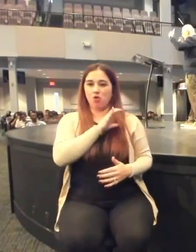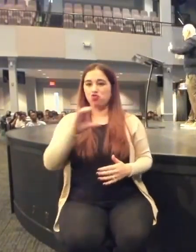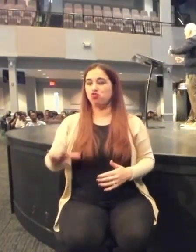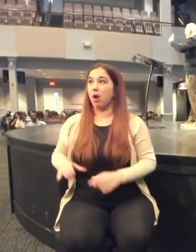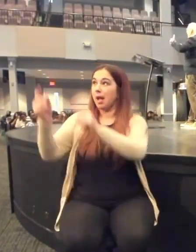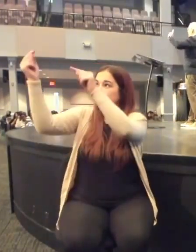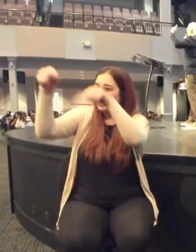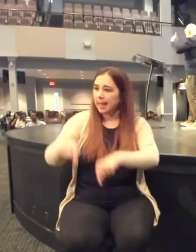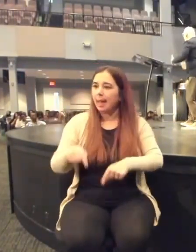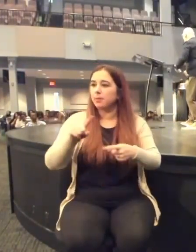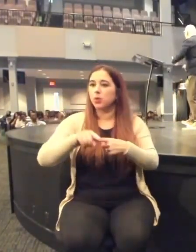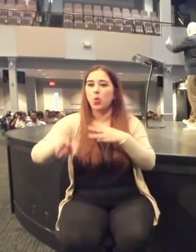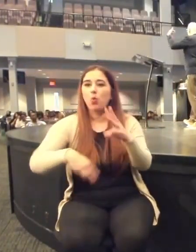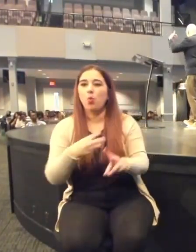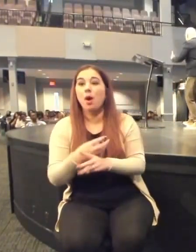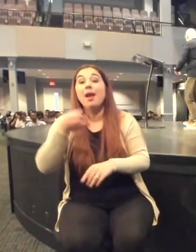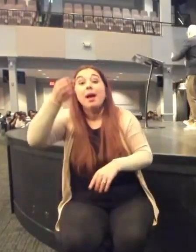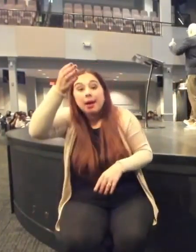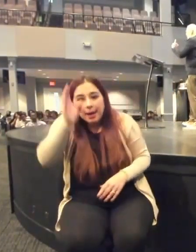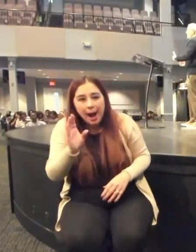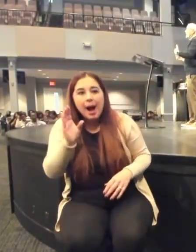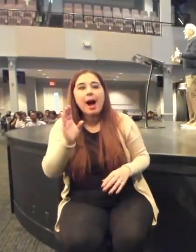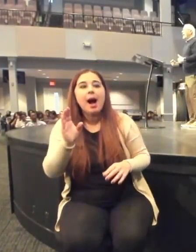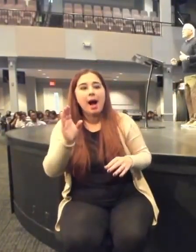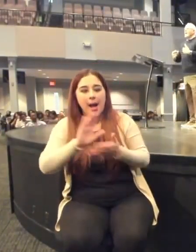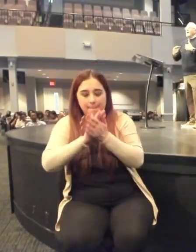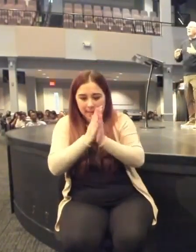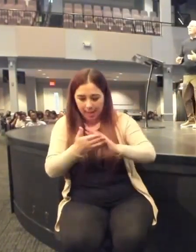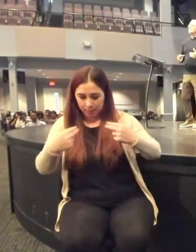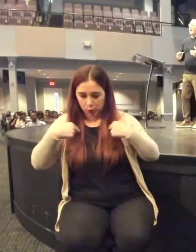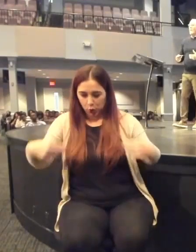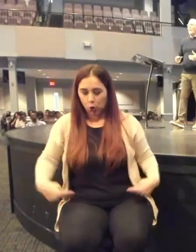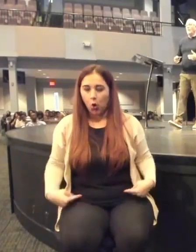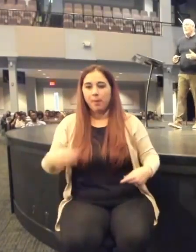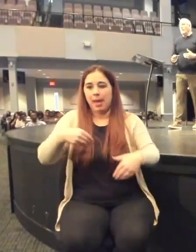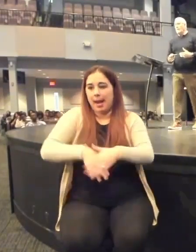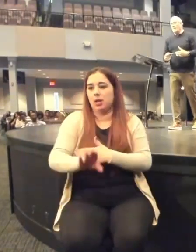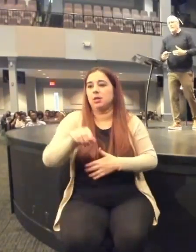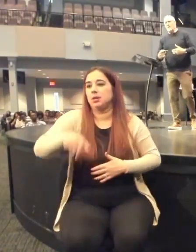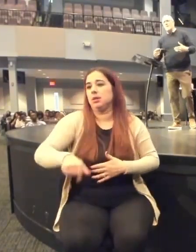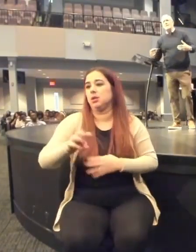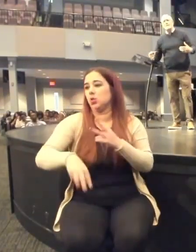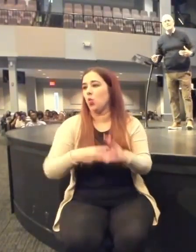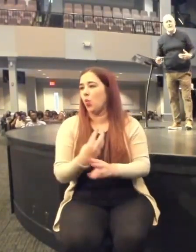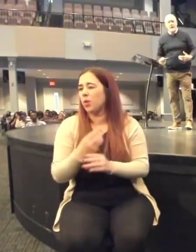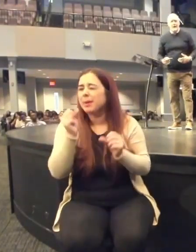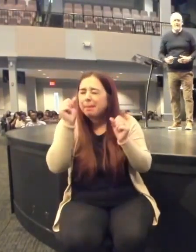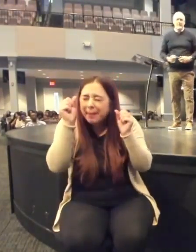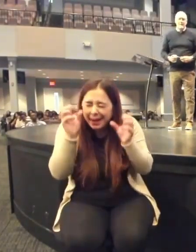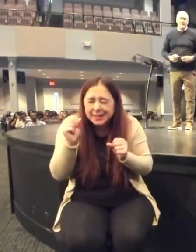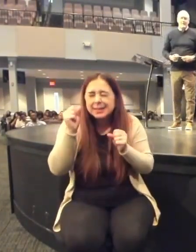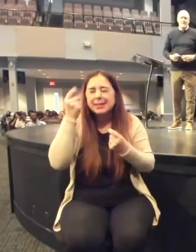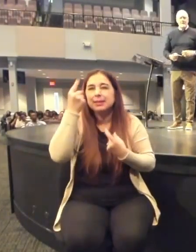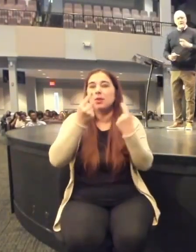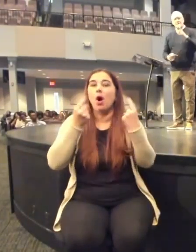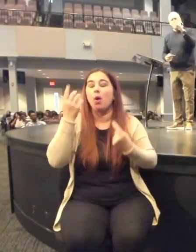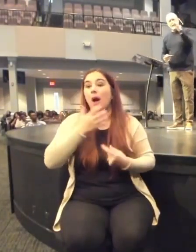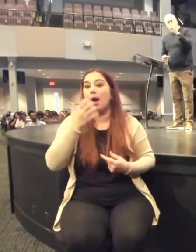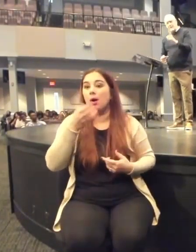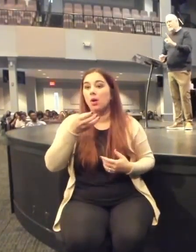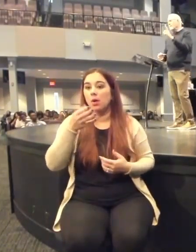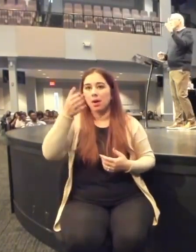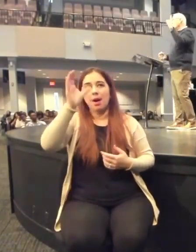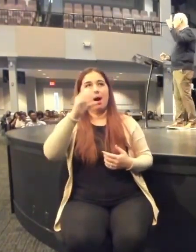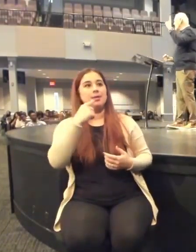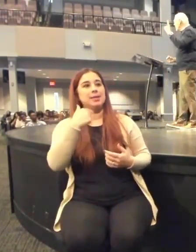comes into our world. God takes on human flesh and enters our world. What an amazing thought that God says,